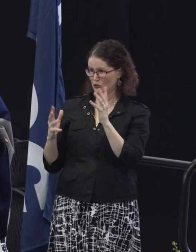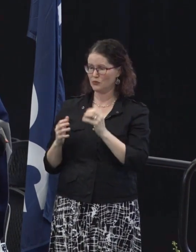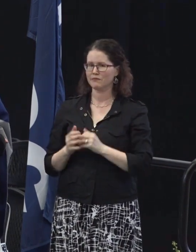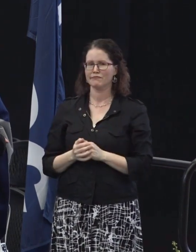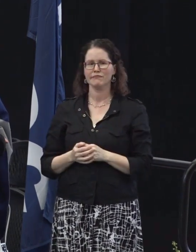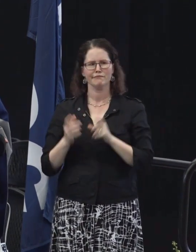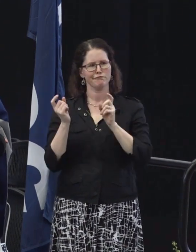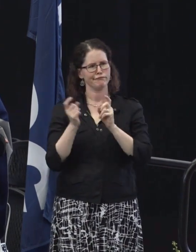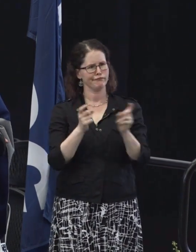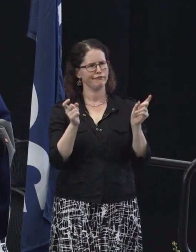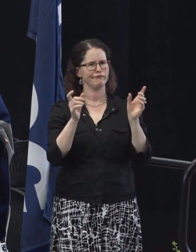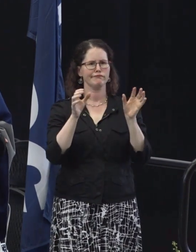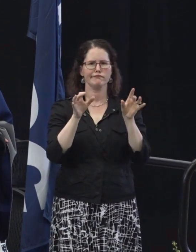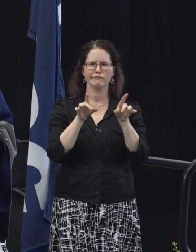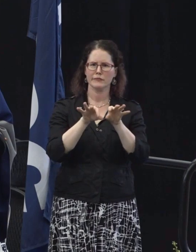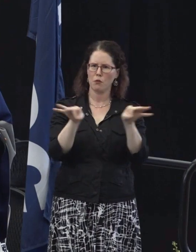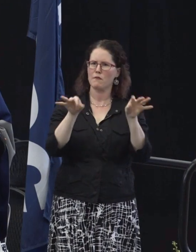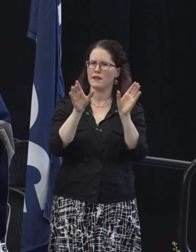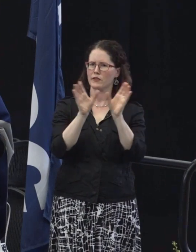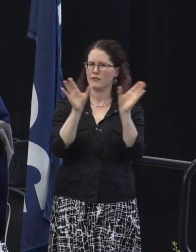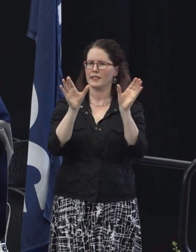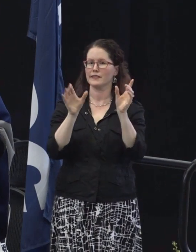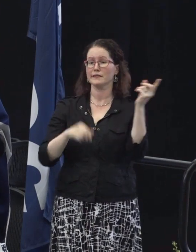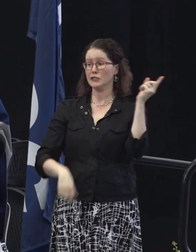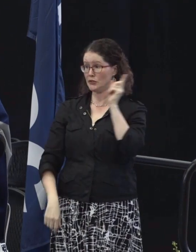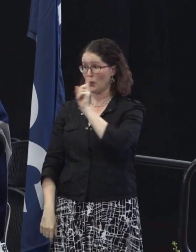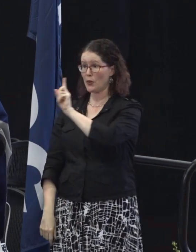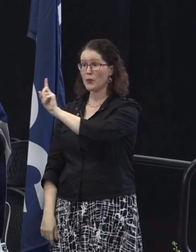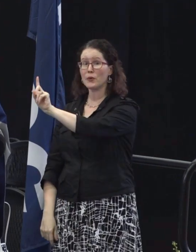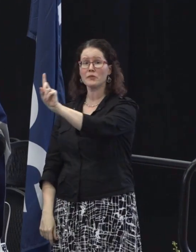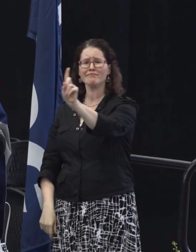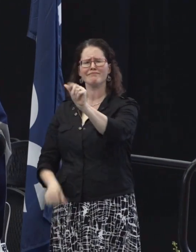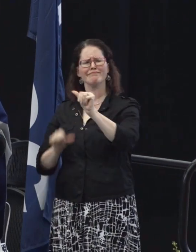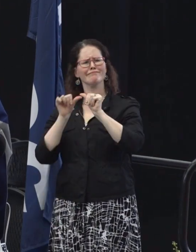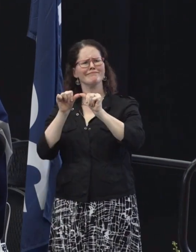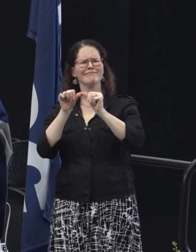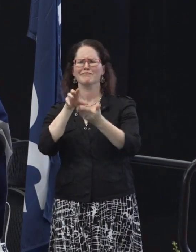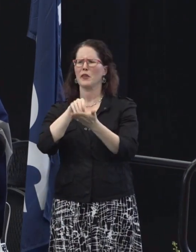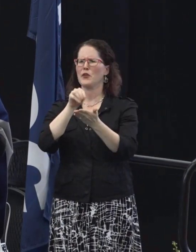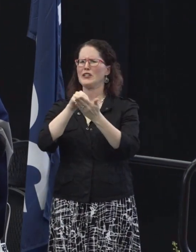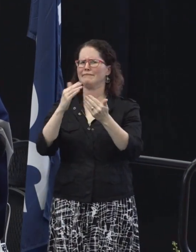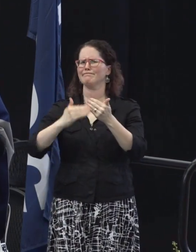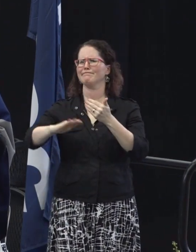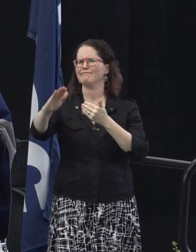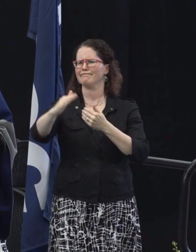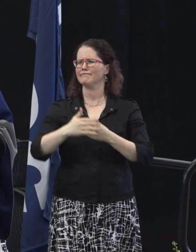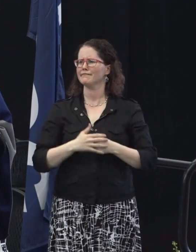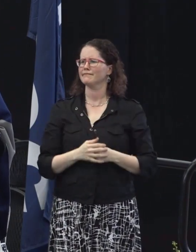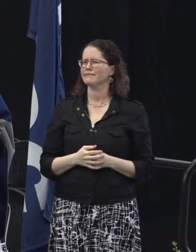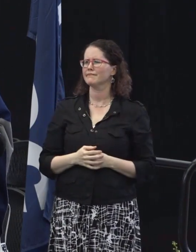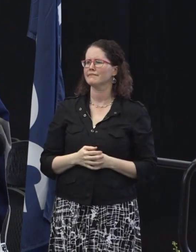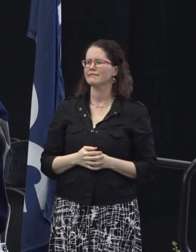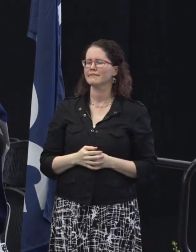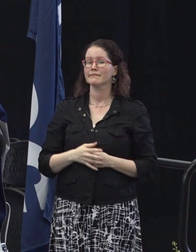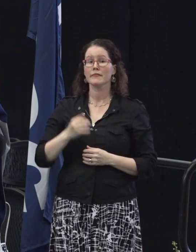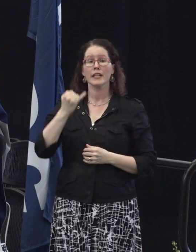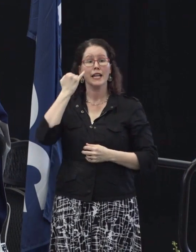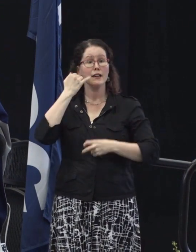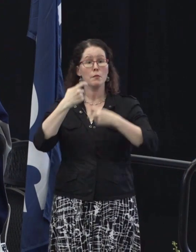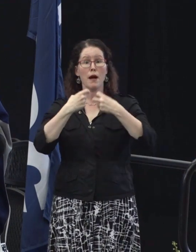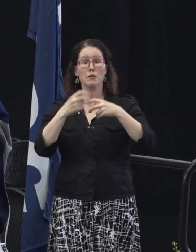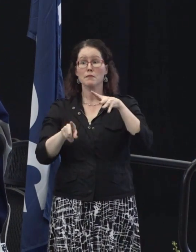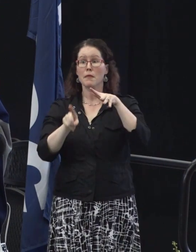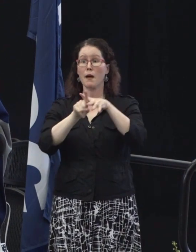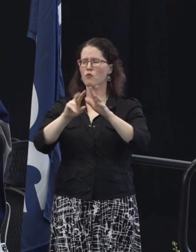I want you to please continue to commit to lifelong learning, to always be ready when faced with the